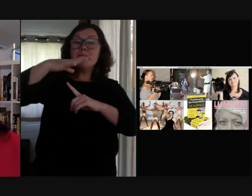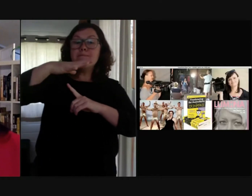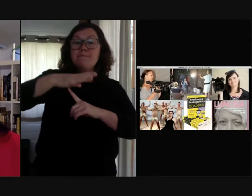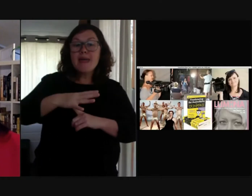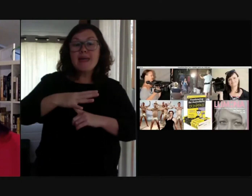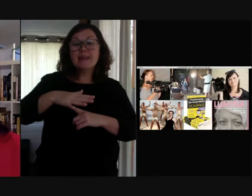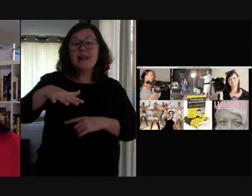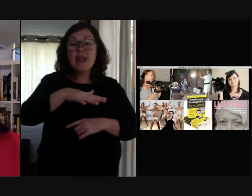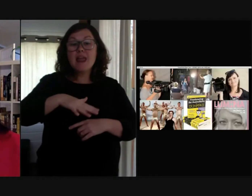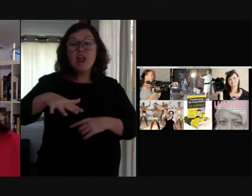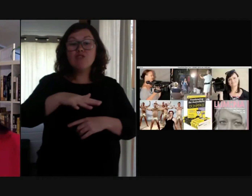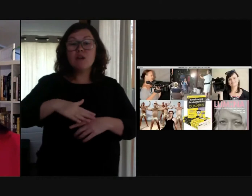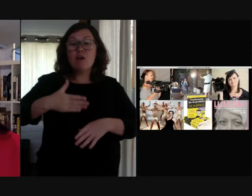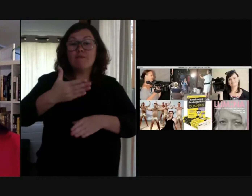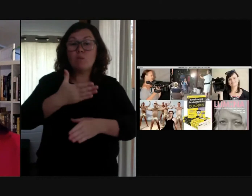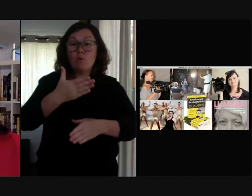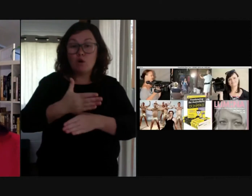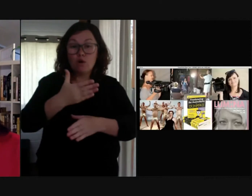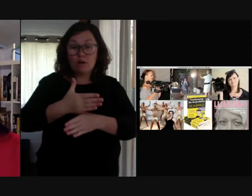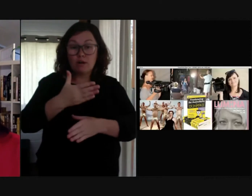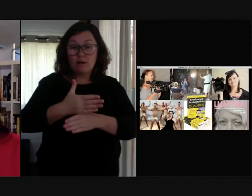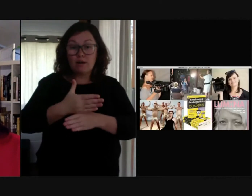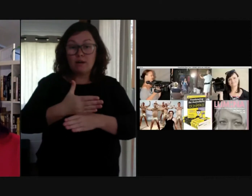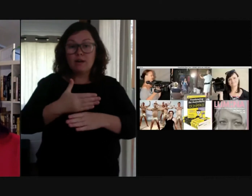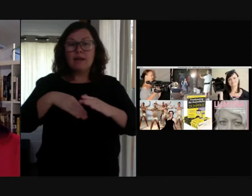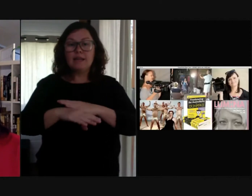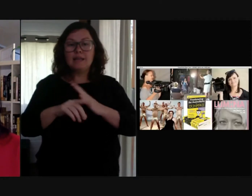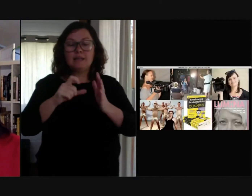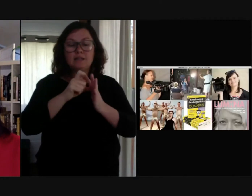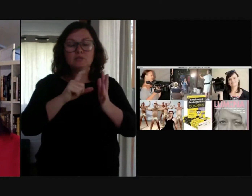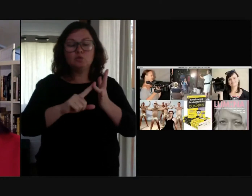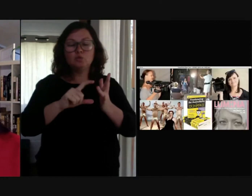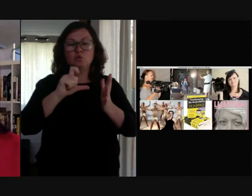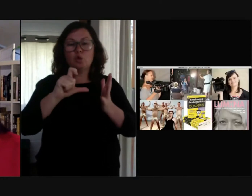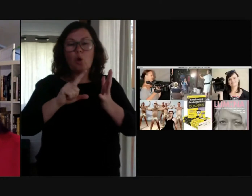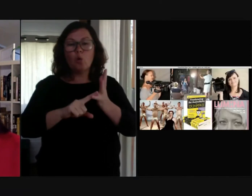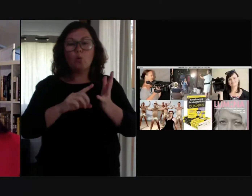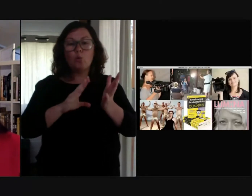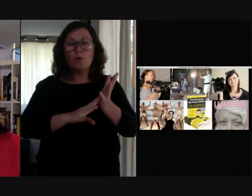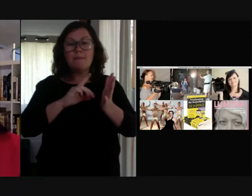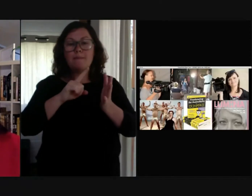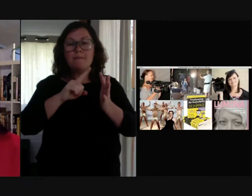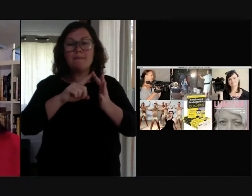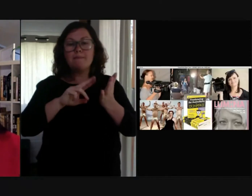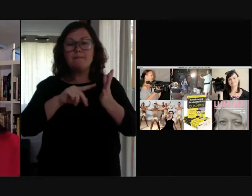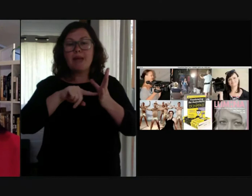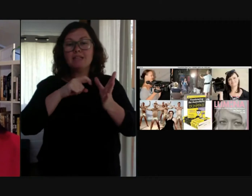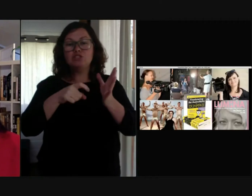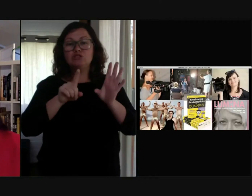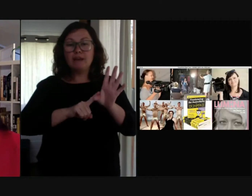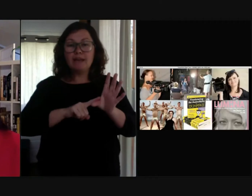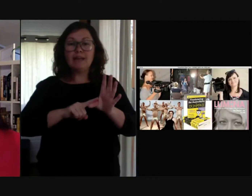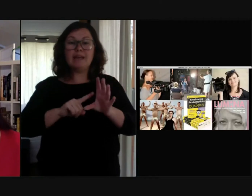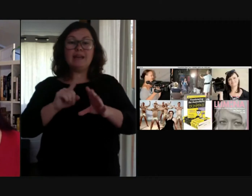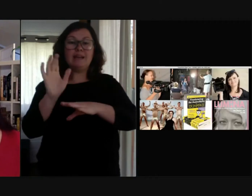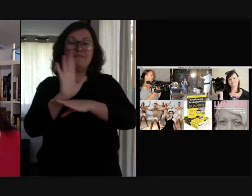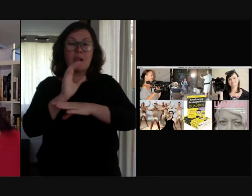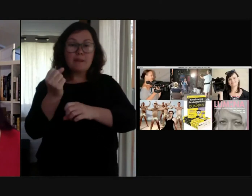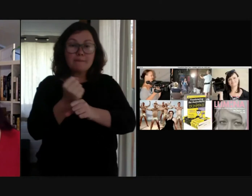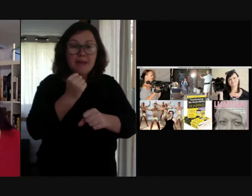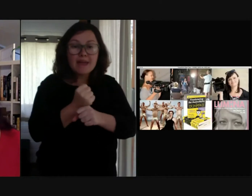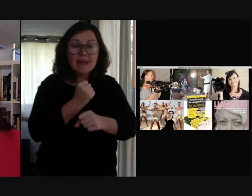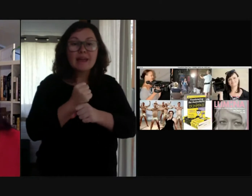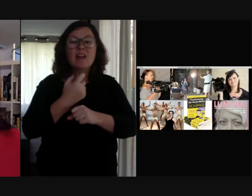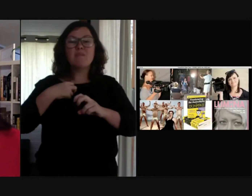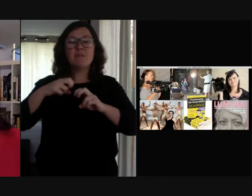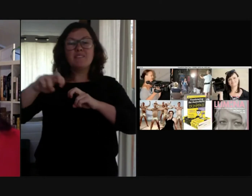My main area of practice has been in documentary filmmaking. I have been a freelance filmmaker, and I also ran a